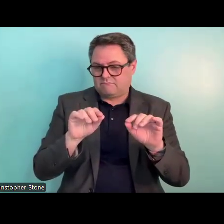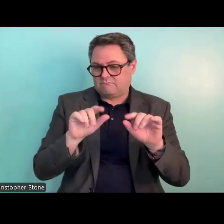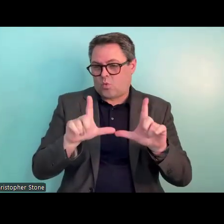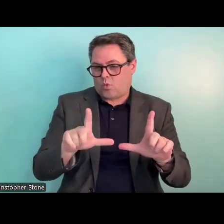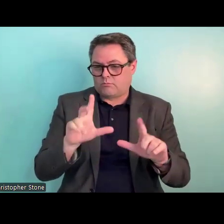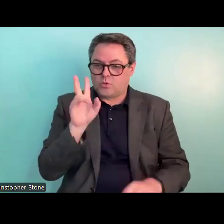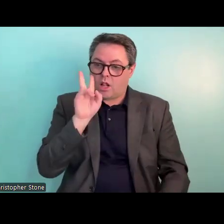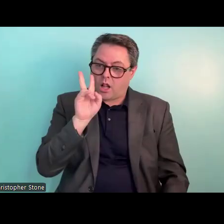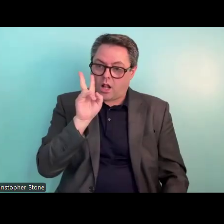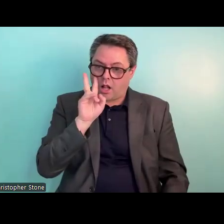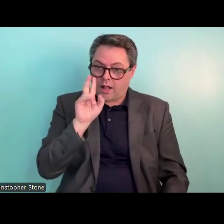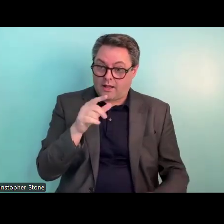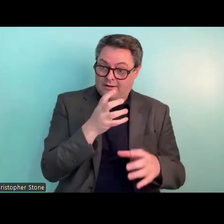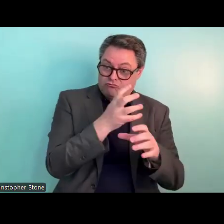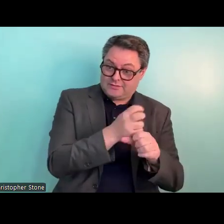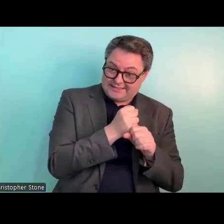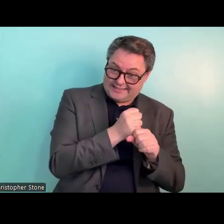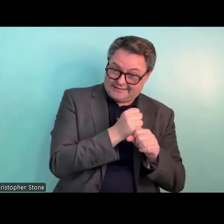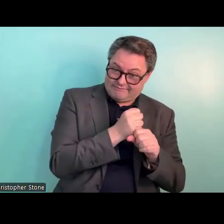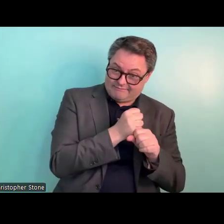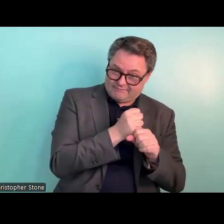we can share the Google form.